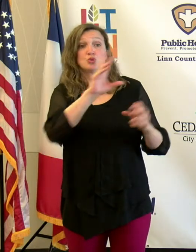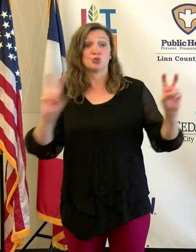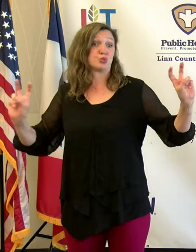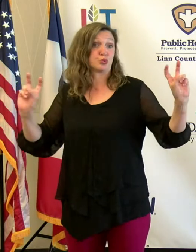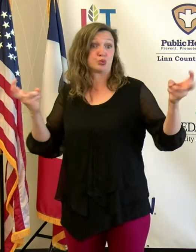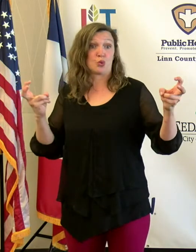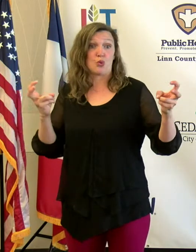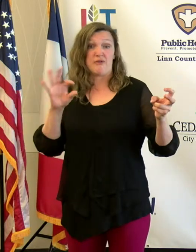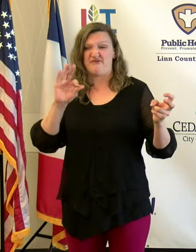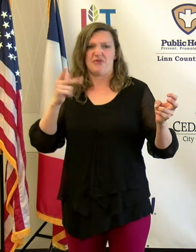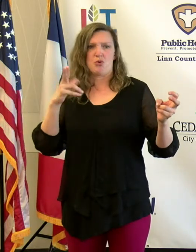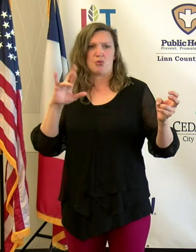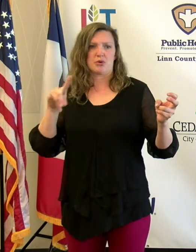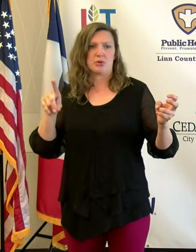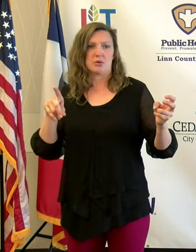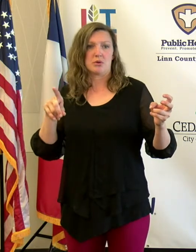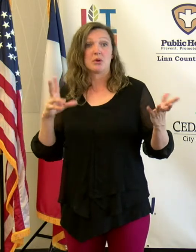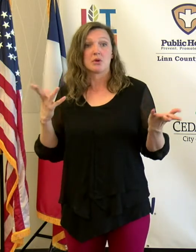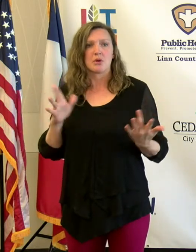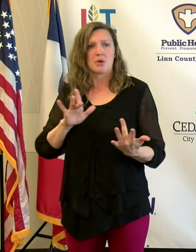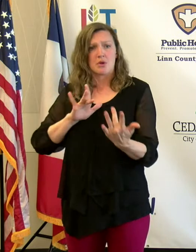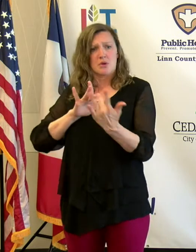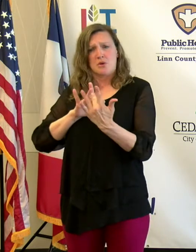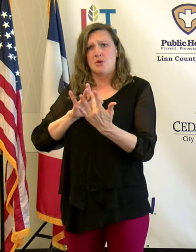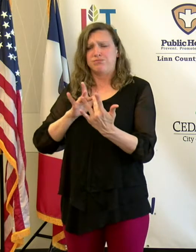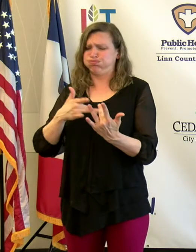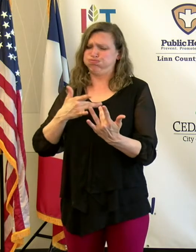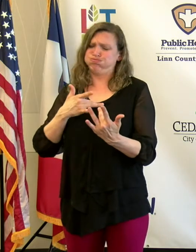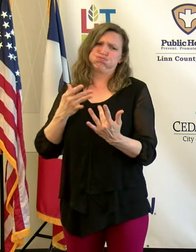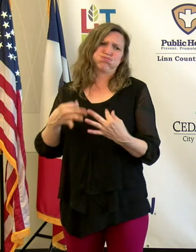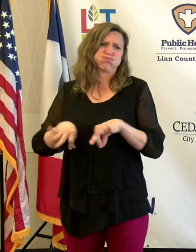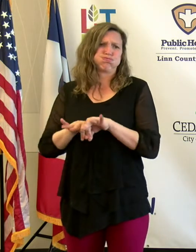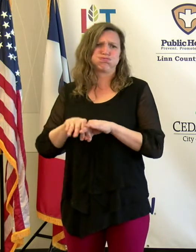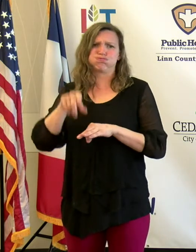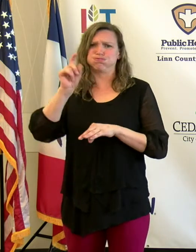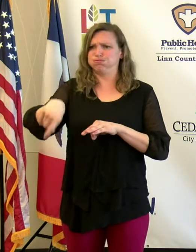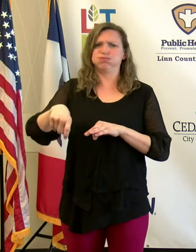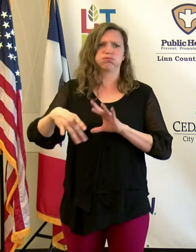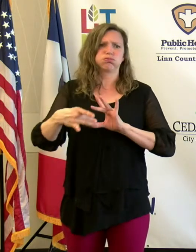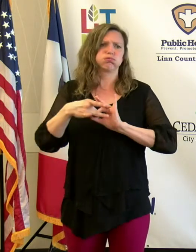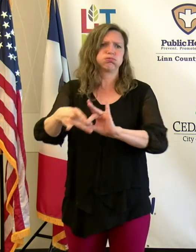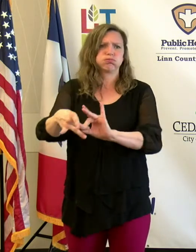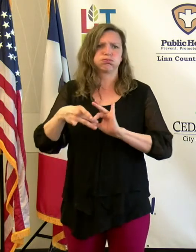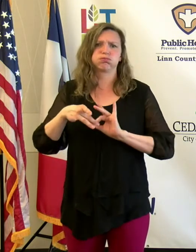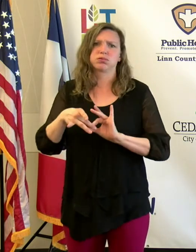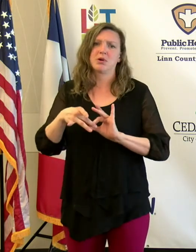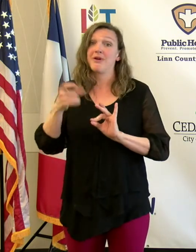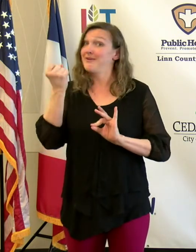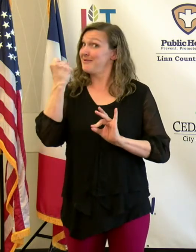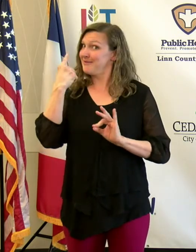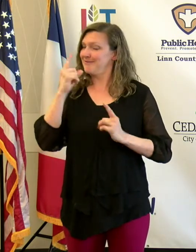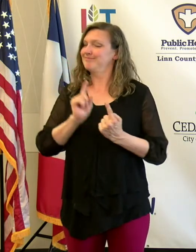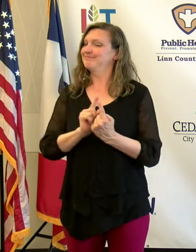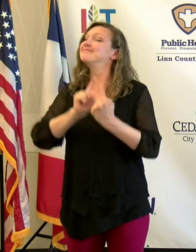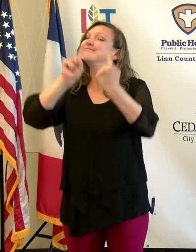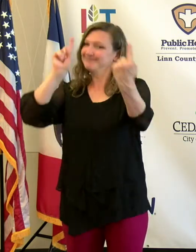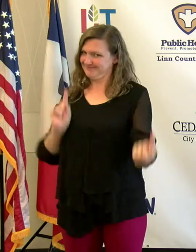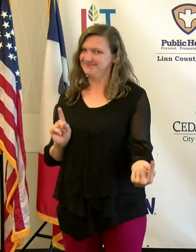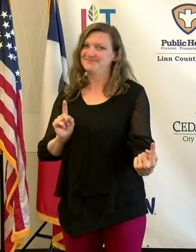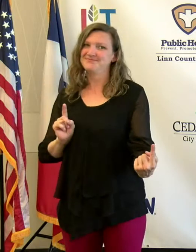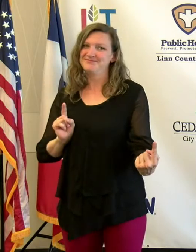all need to thrive daily, but physical distance is vital to slowing down the spread of